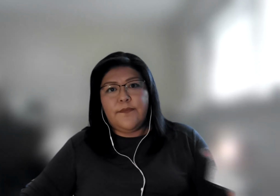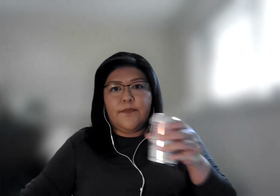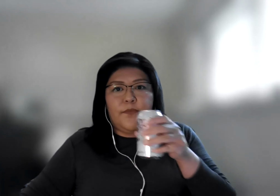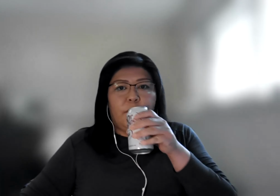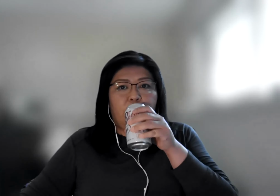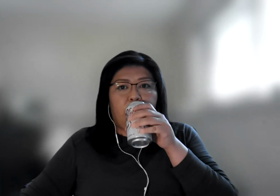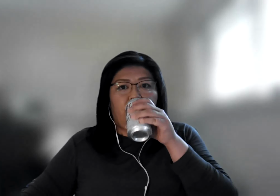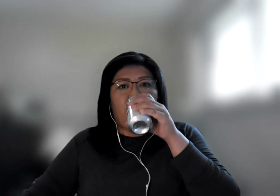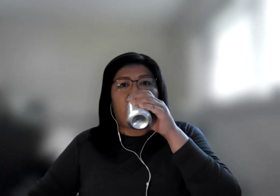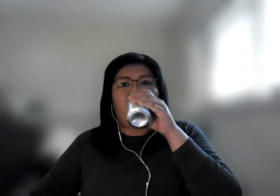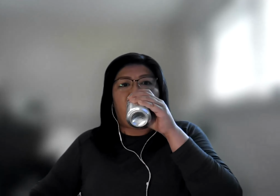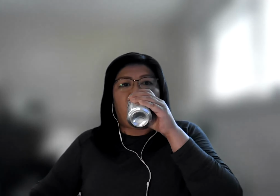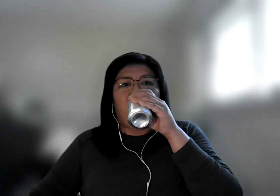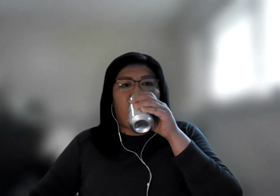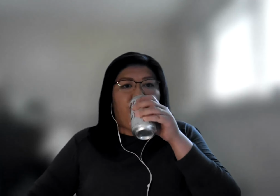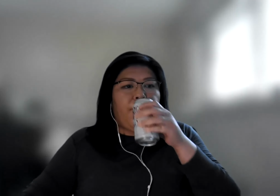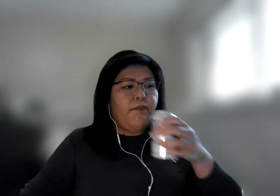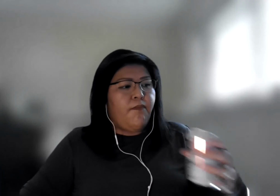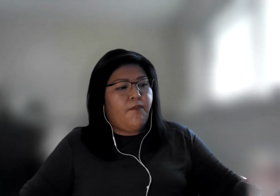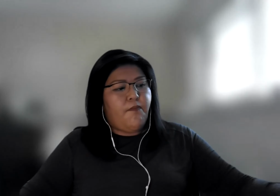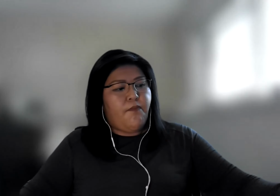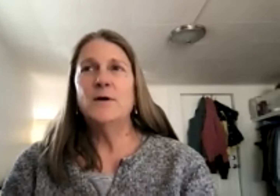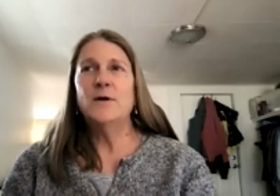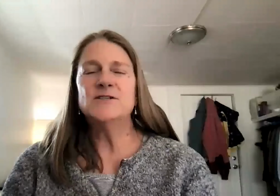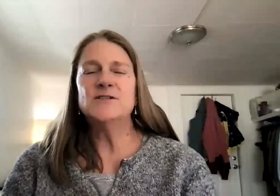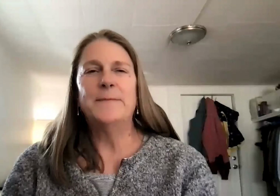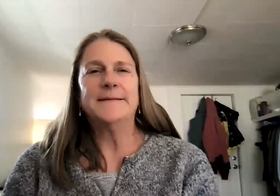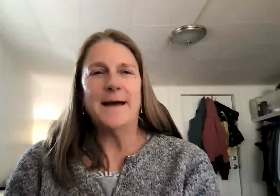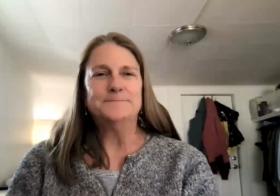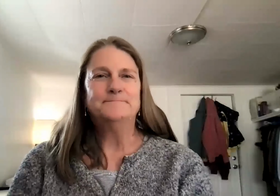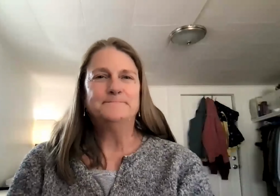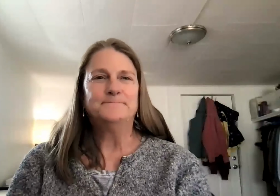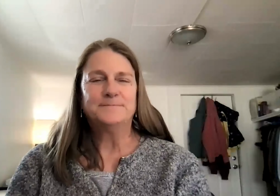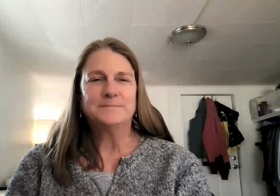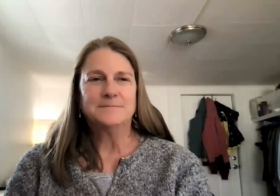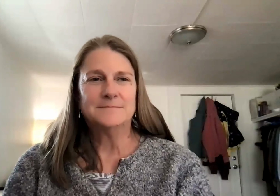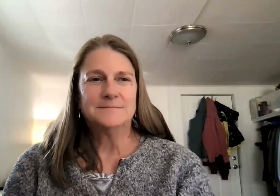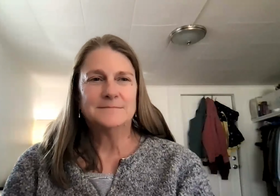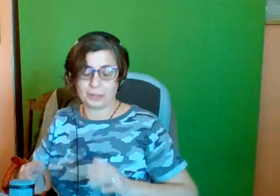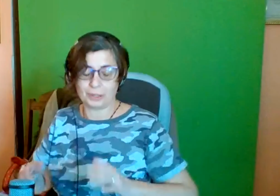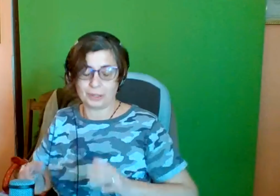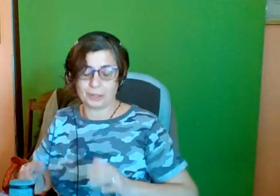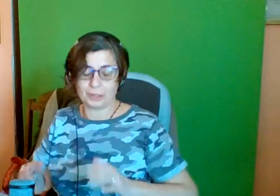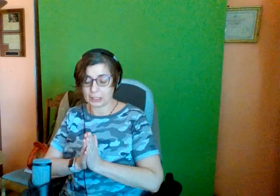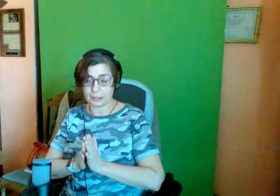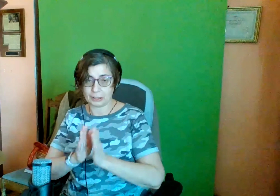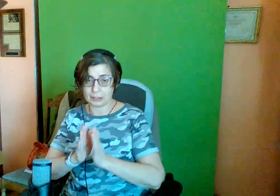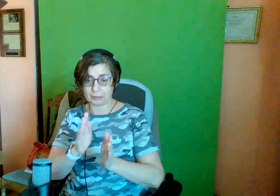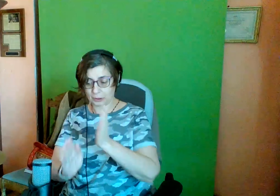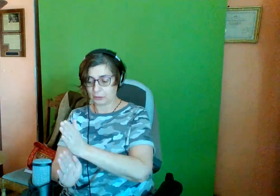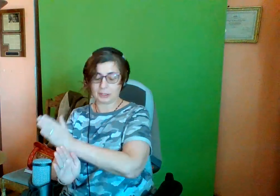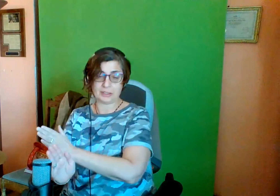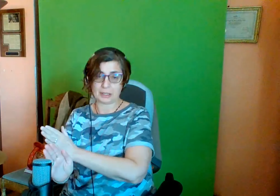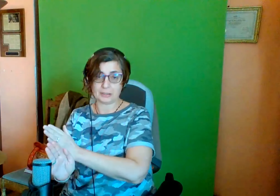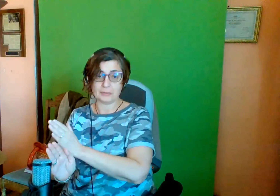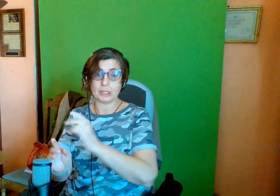Okay. Someone And- can jump. Yeah. Just 1 second for the interpretation. Either I'm